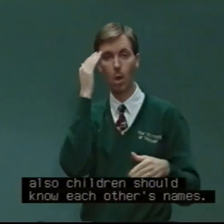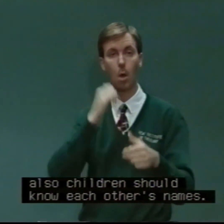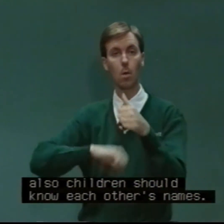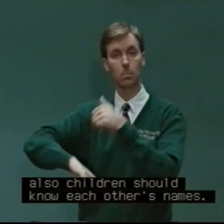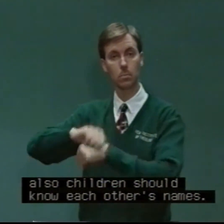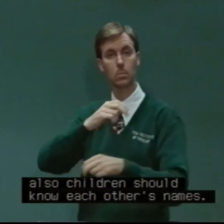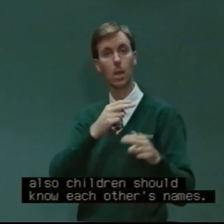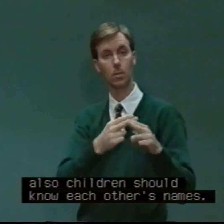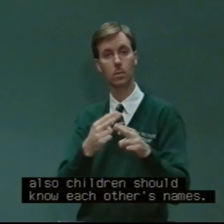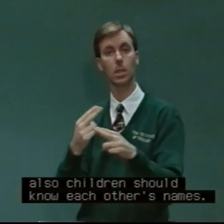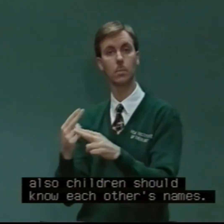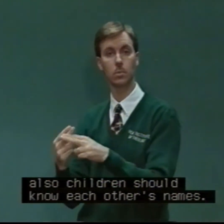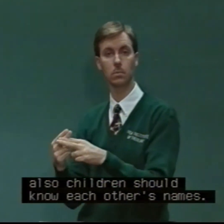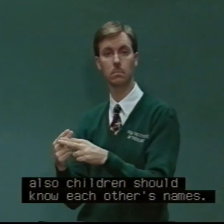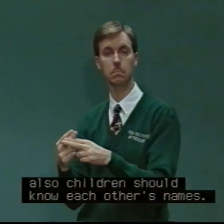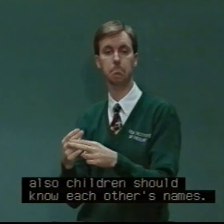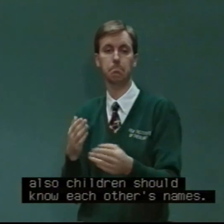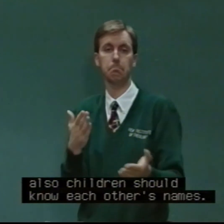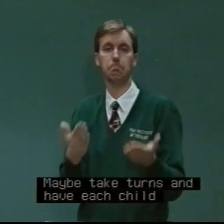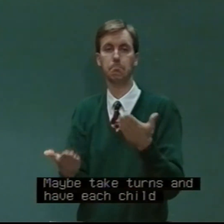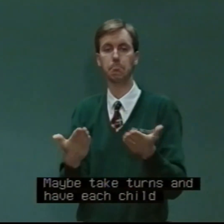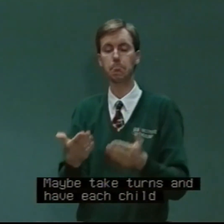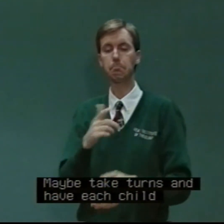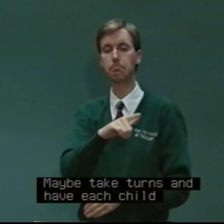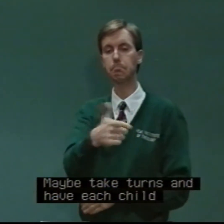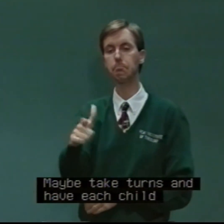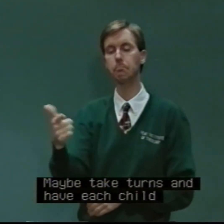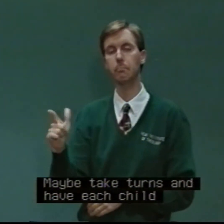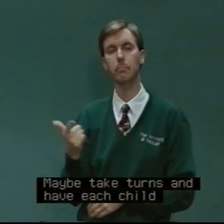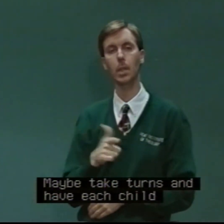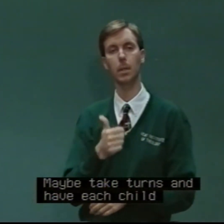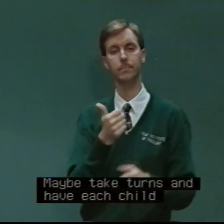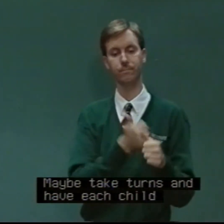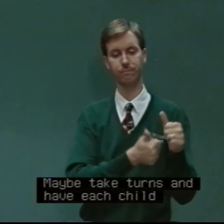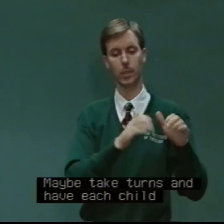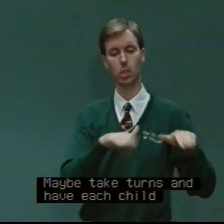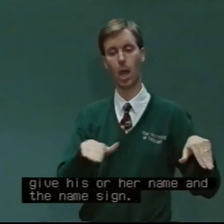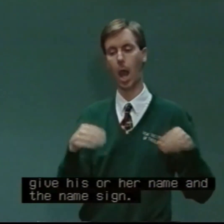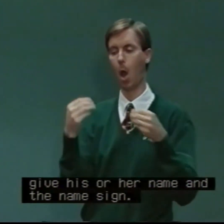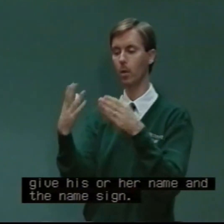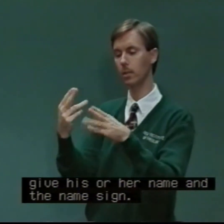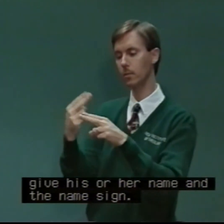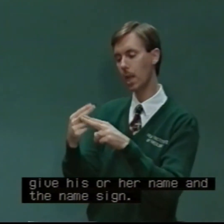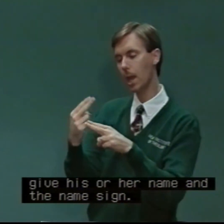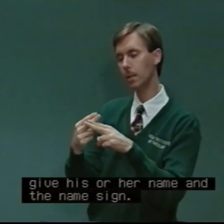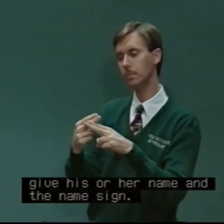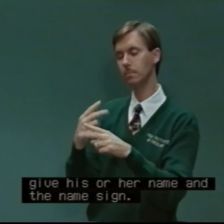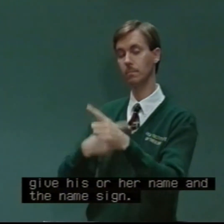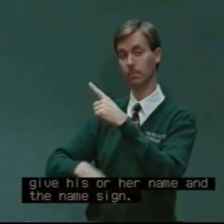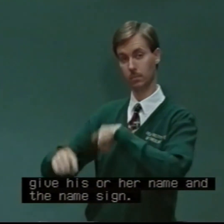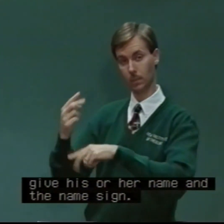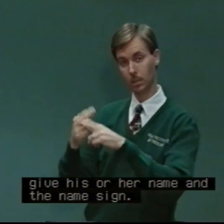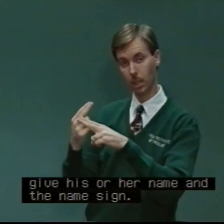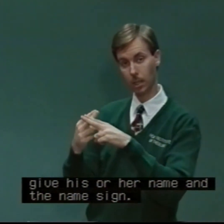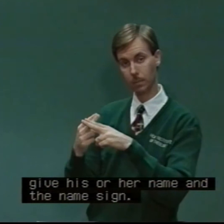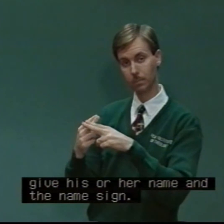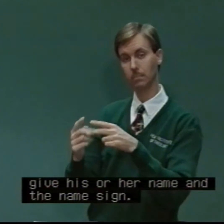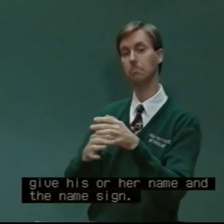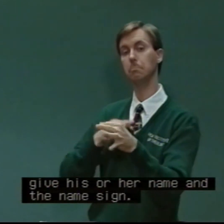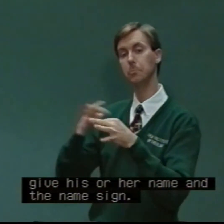Also, children should know each other's names. Maybe take turns and have each child give his or her name in